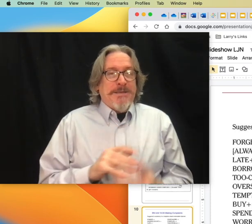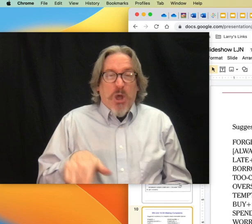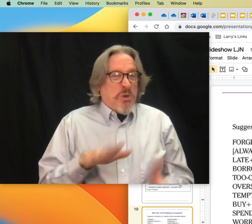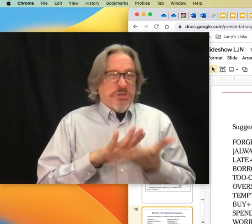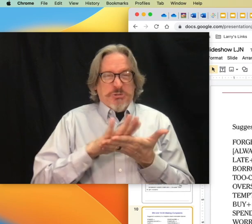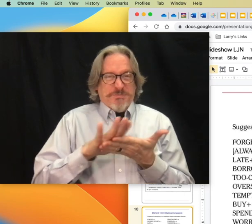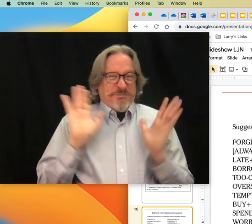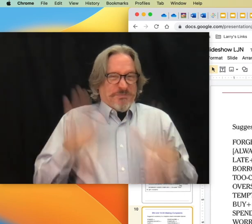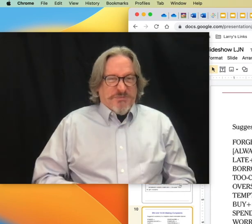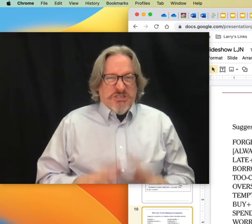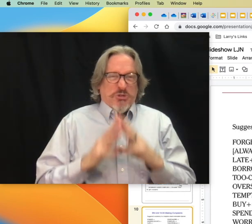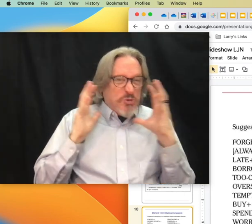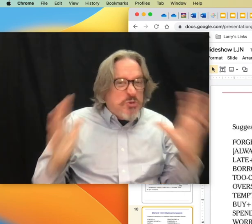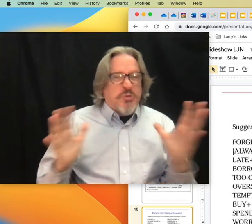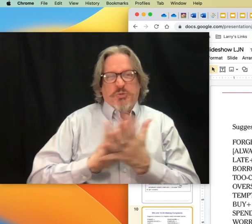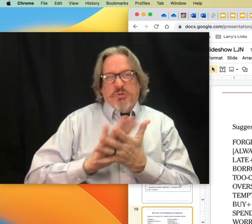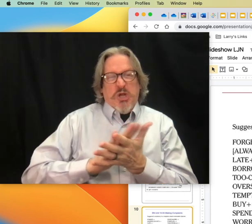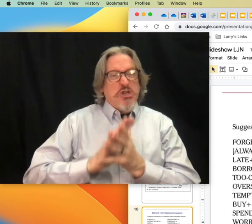Clean. Oh,